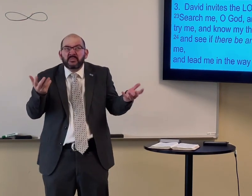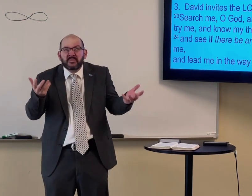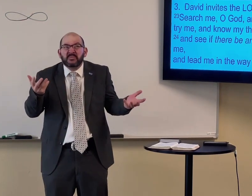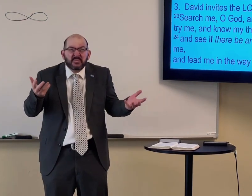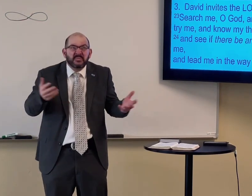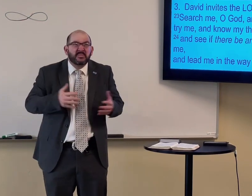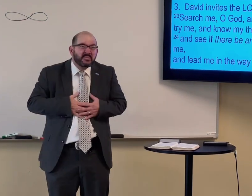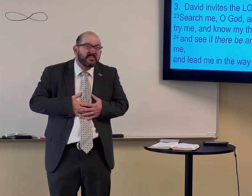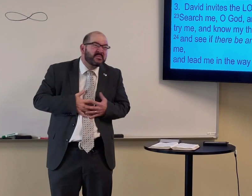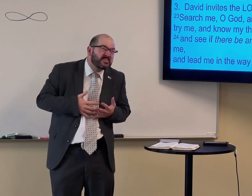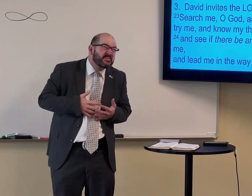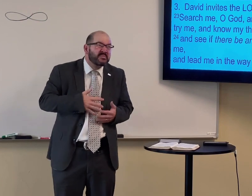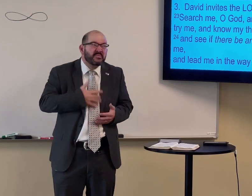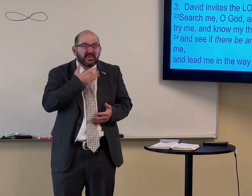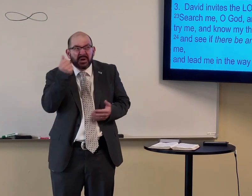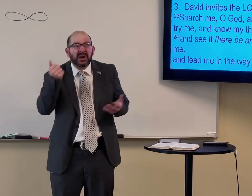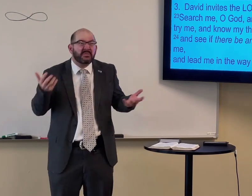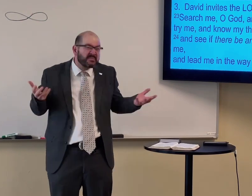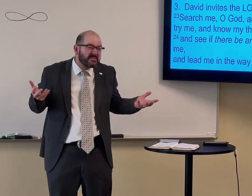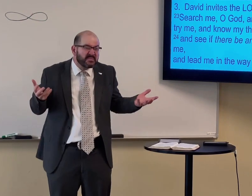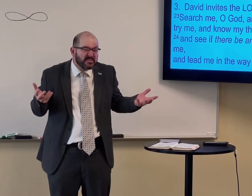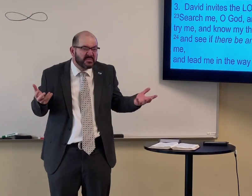enough, you know?